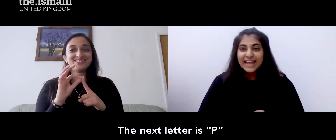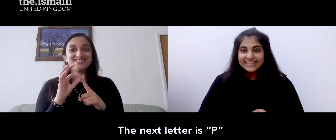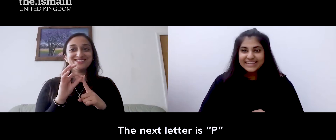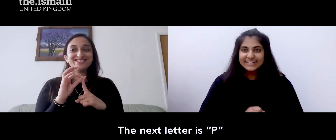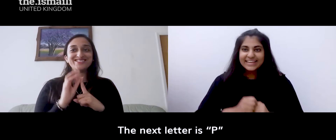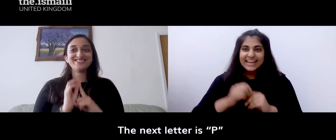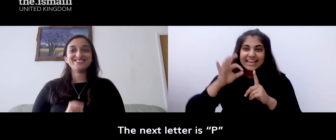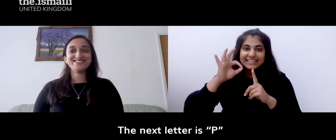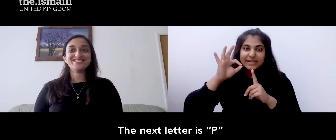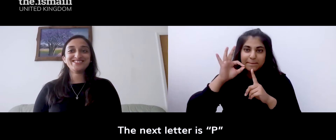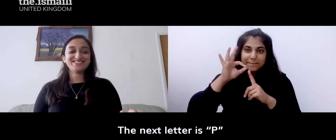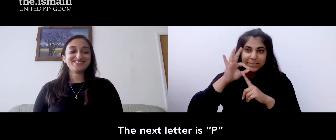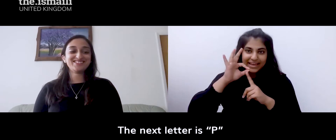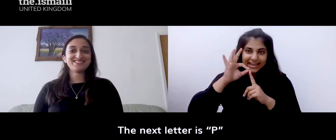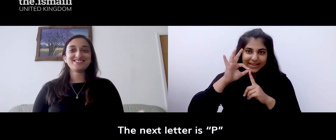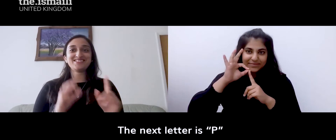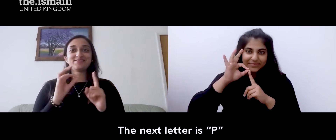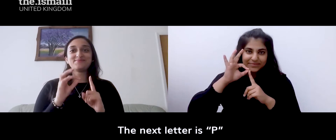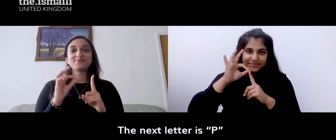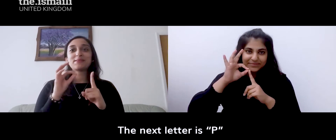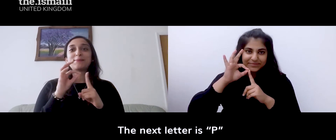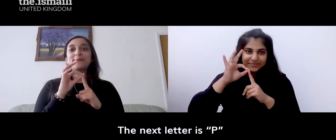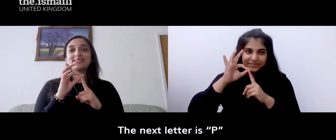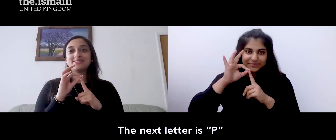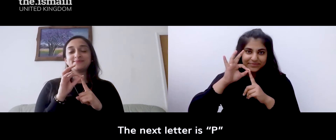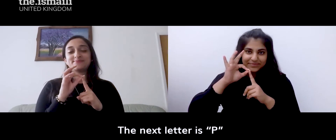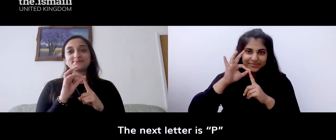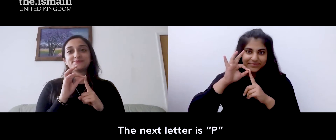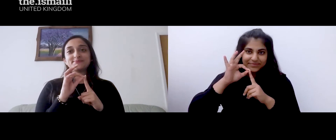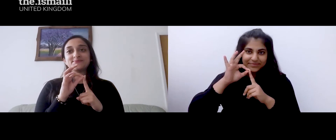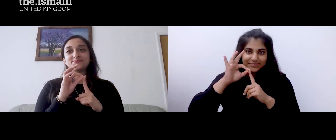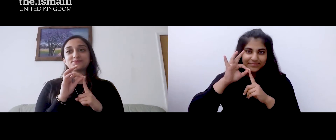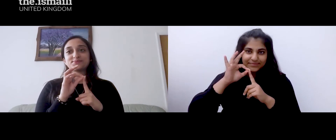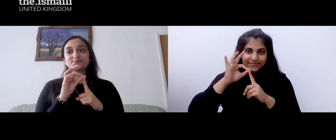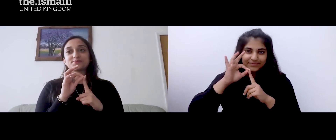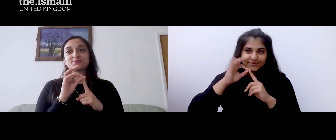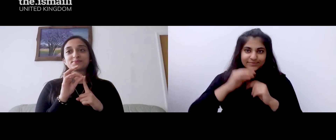The next letter is P. P.